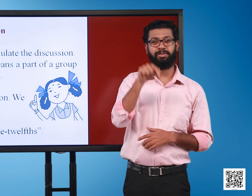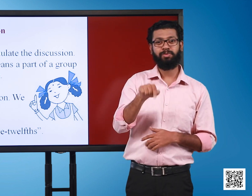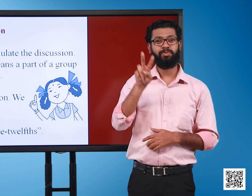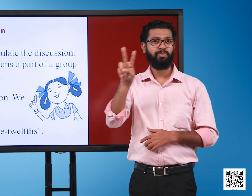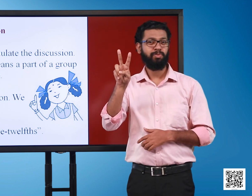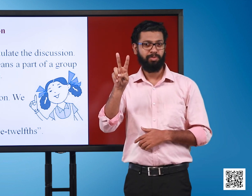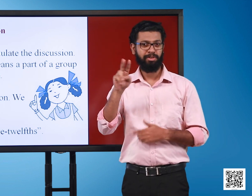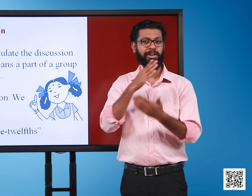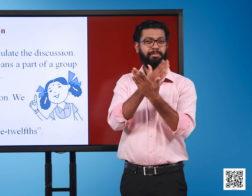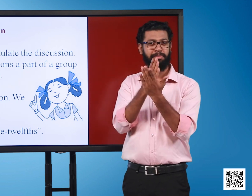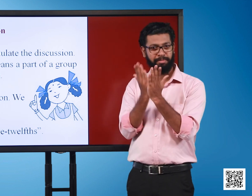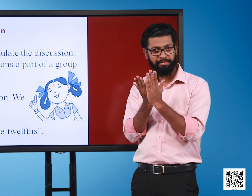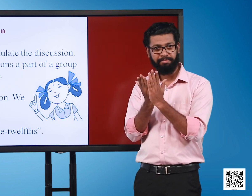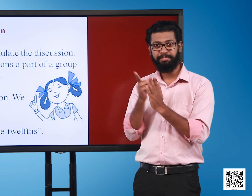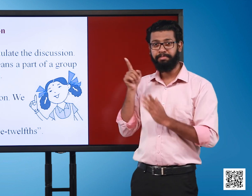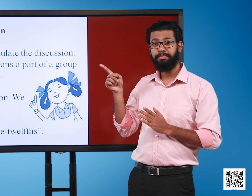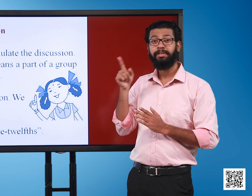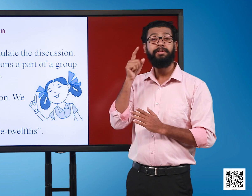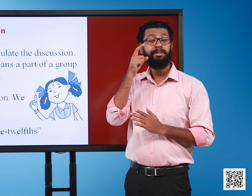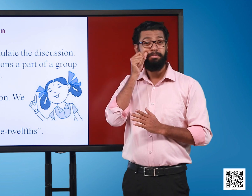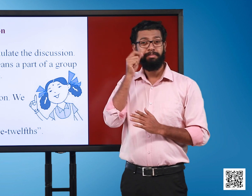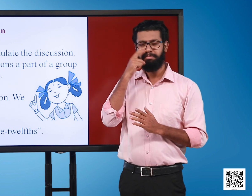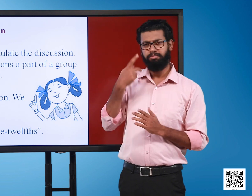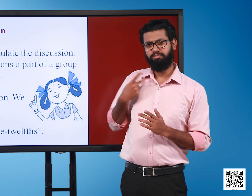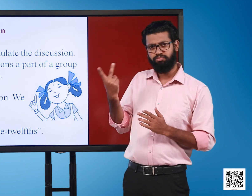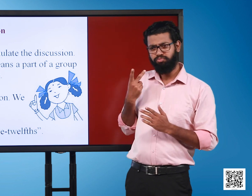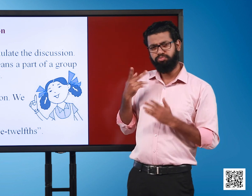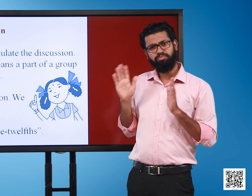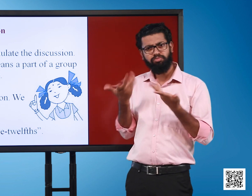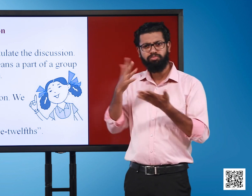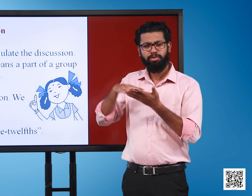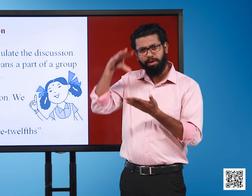(7.2) A fraction. Let us recapitulate the discussion.